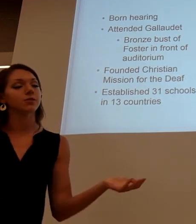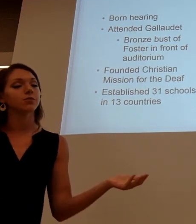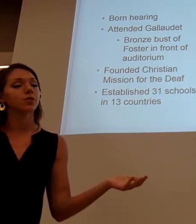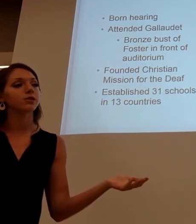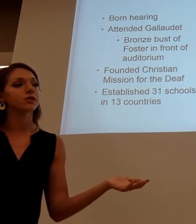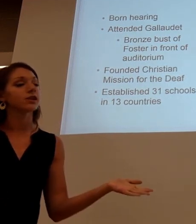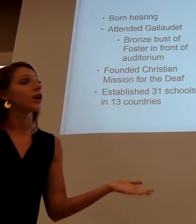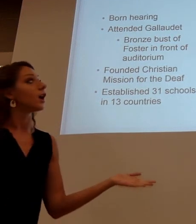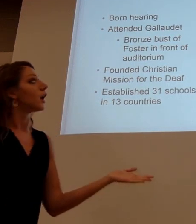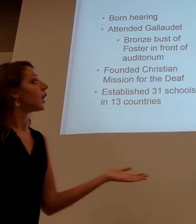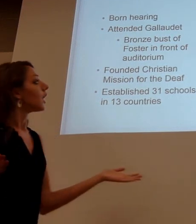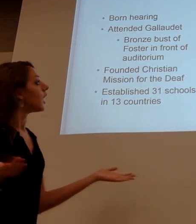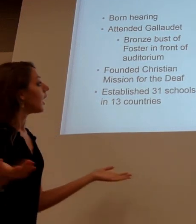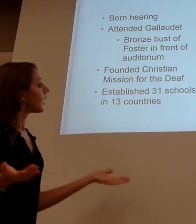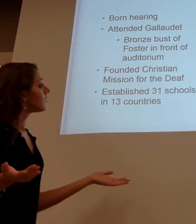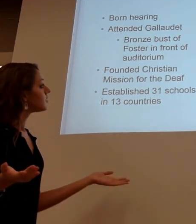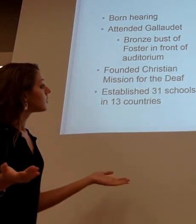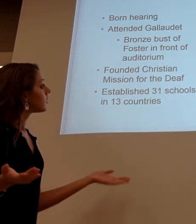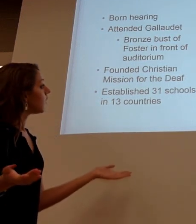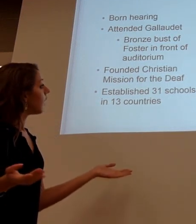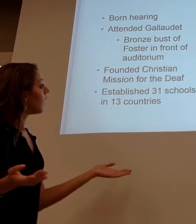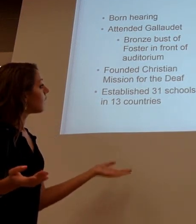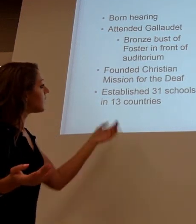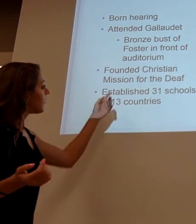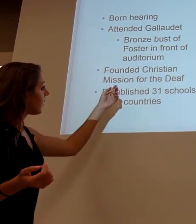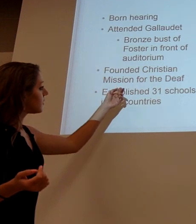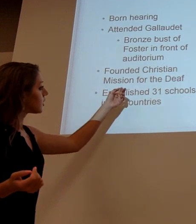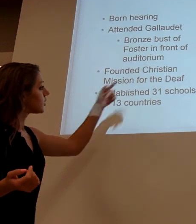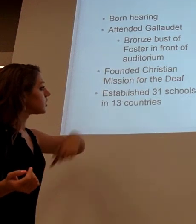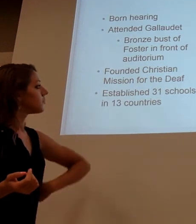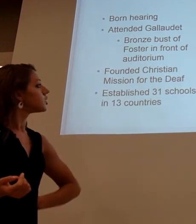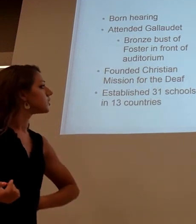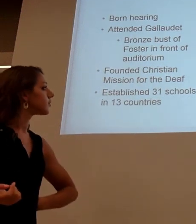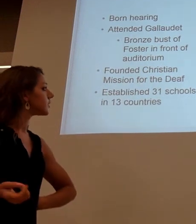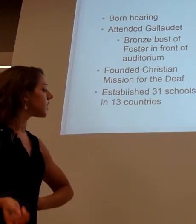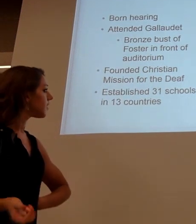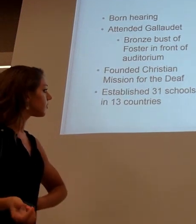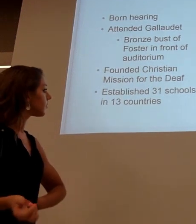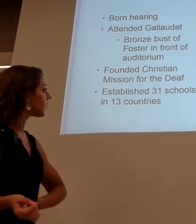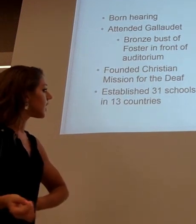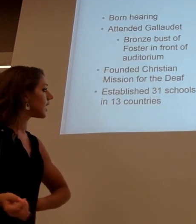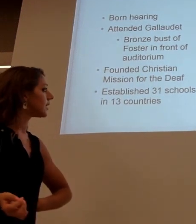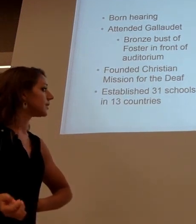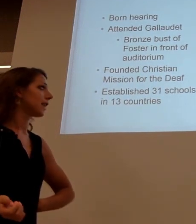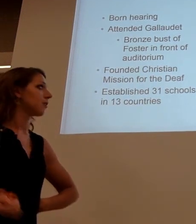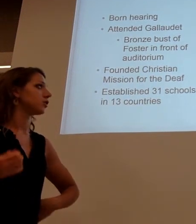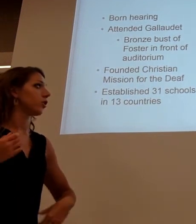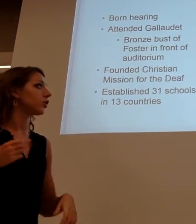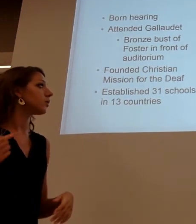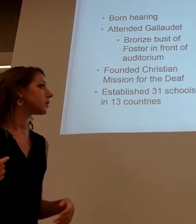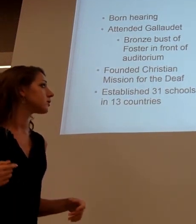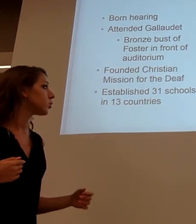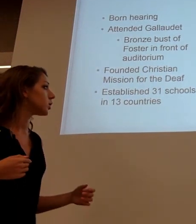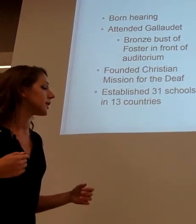also important, I guess. He founded the Christian Mission for the Deaf, and he established 31 schools